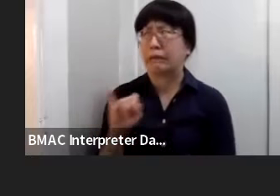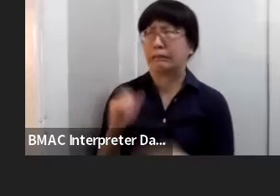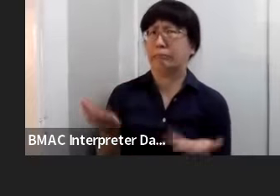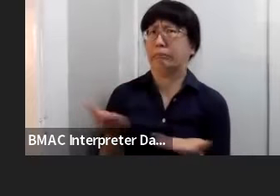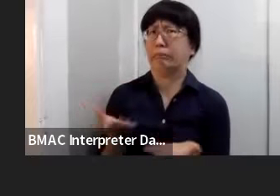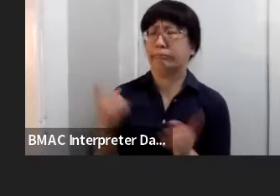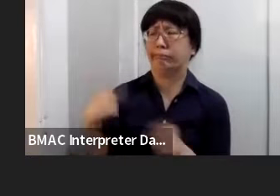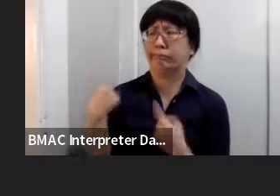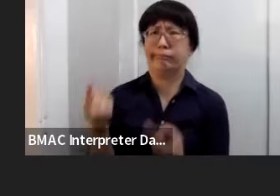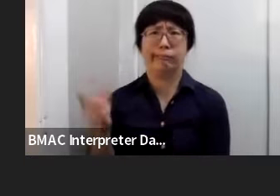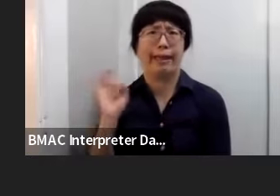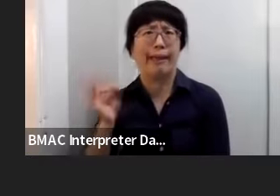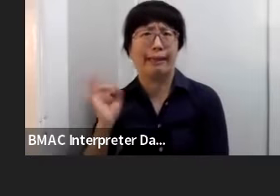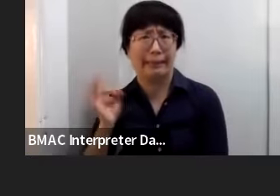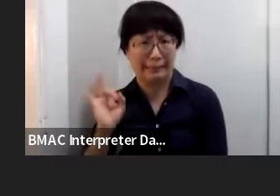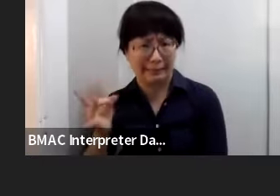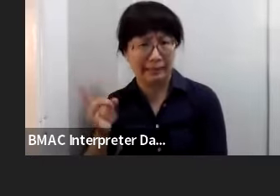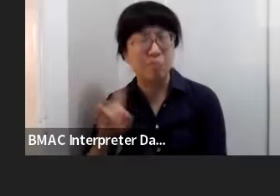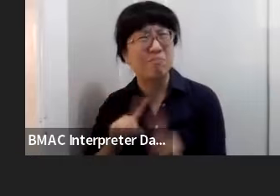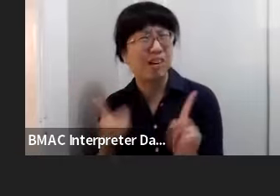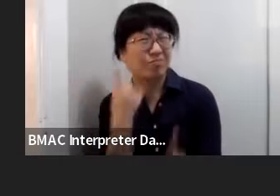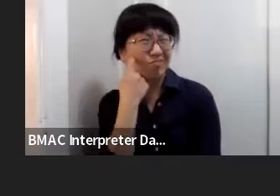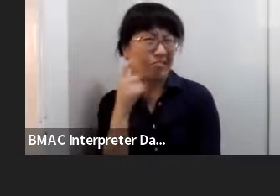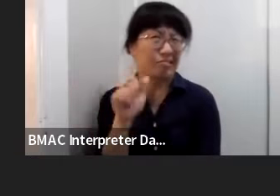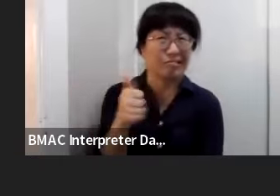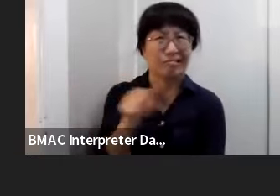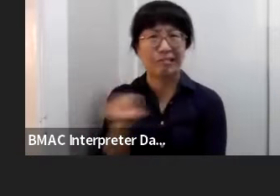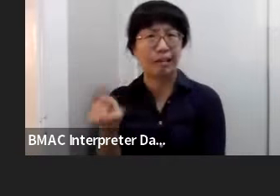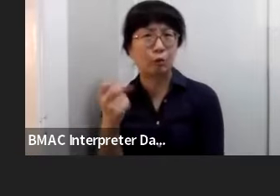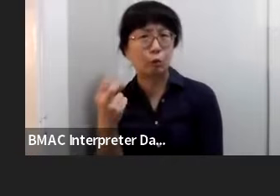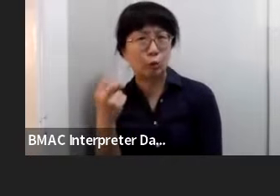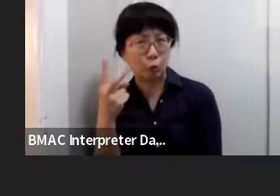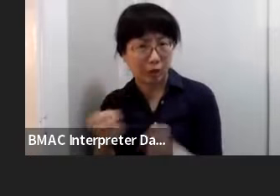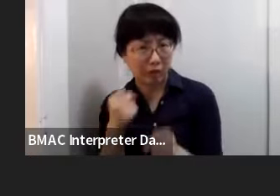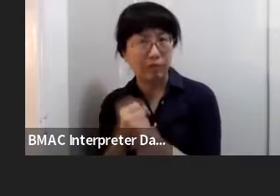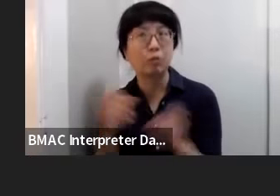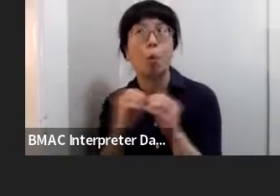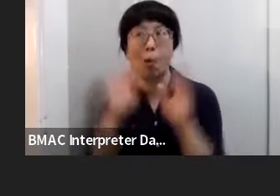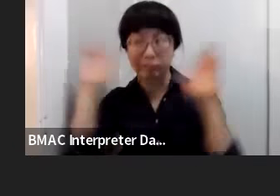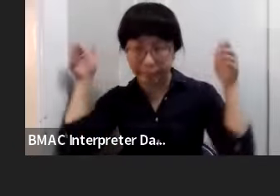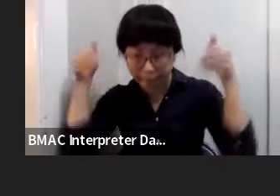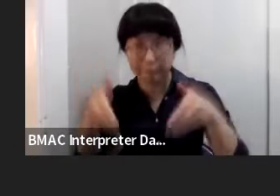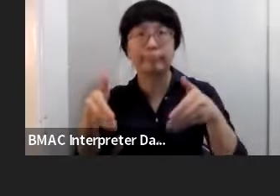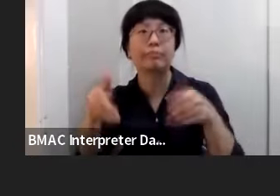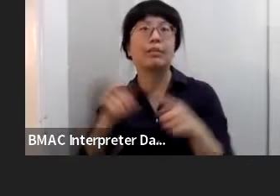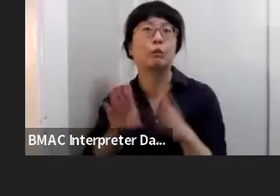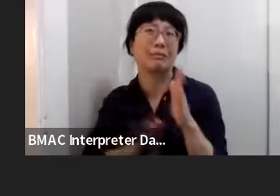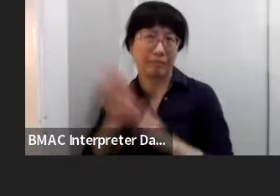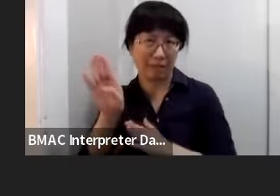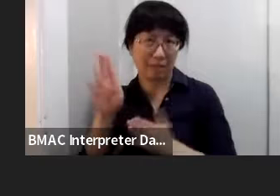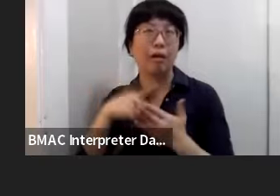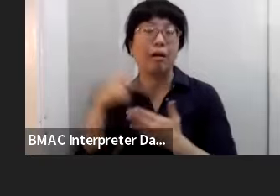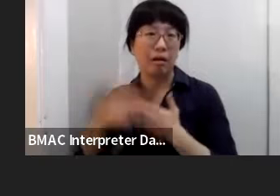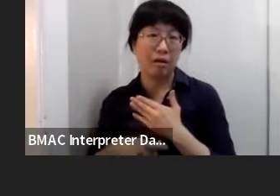the 80s, but I would say in the past 10 to 12 years, there's been a special attention to developing the program and